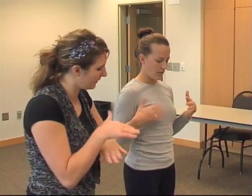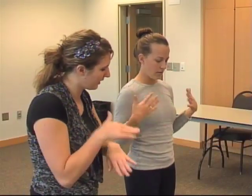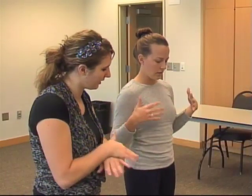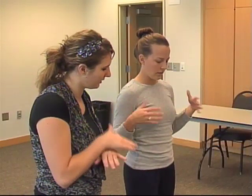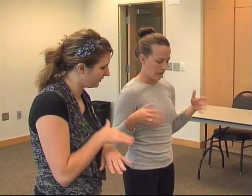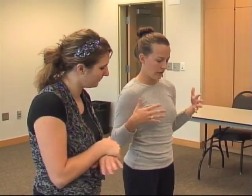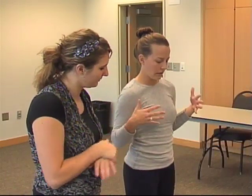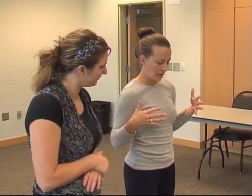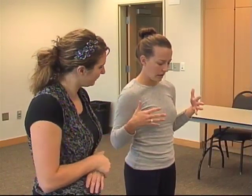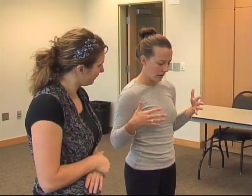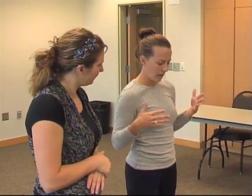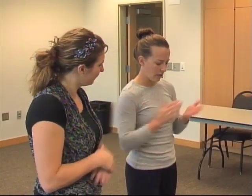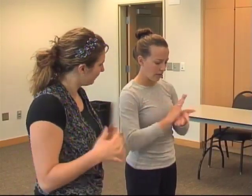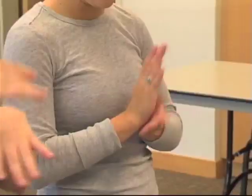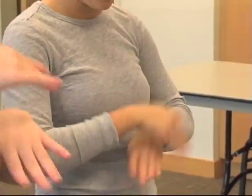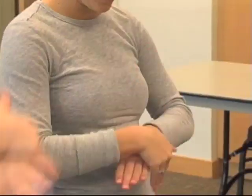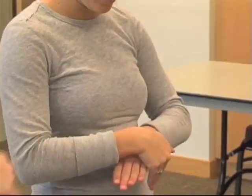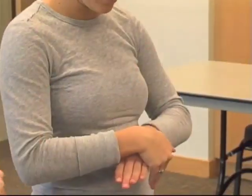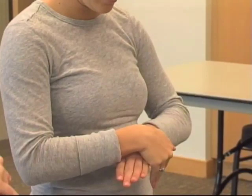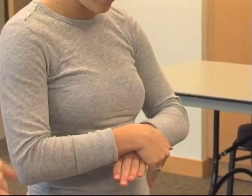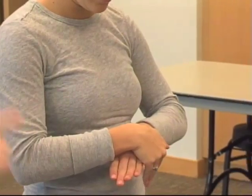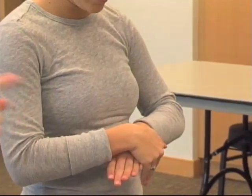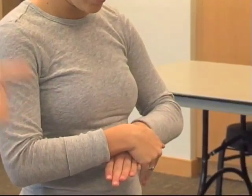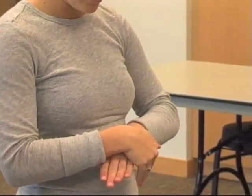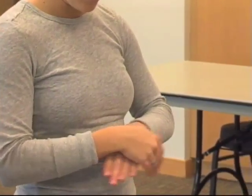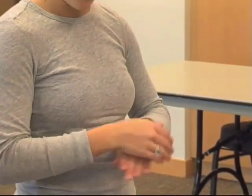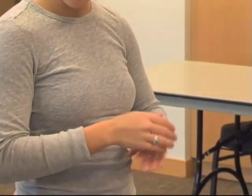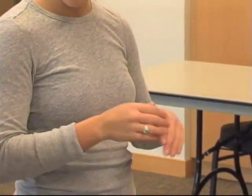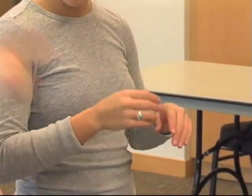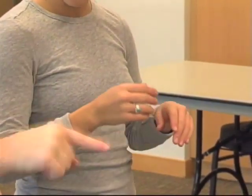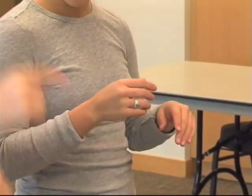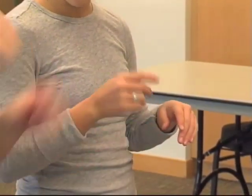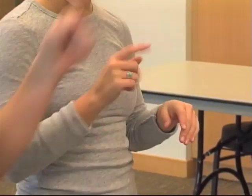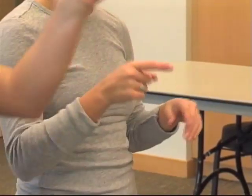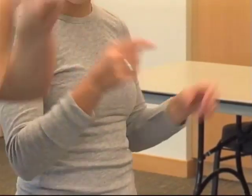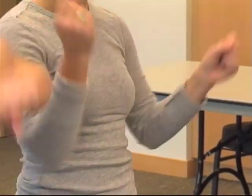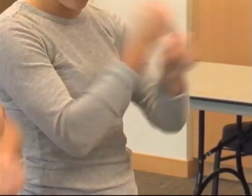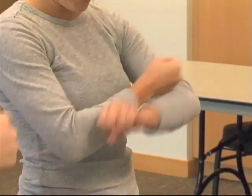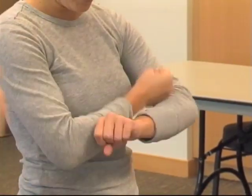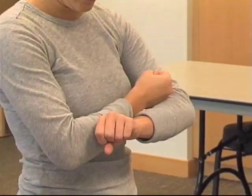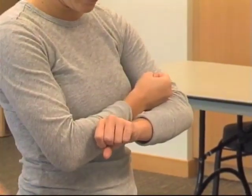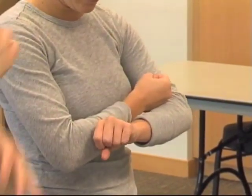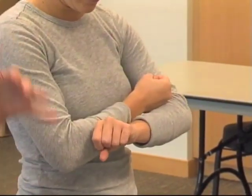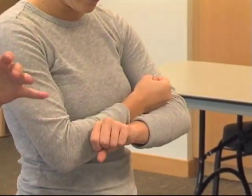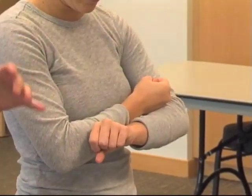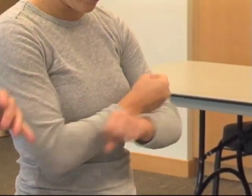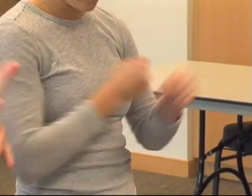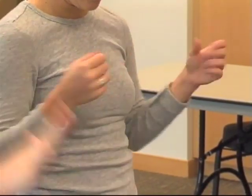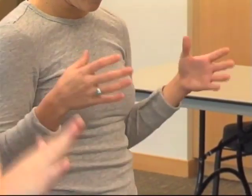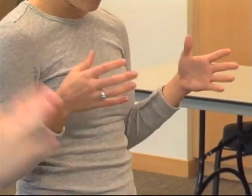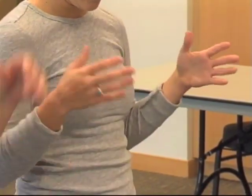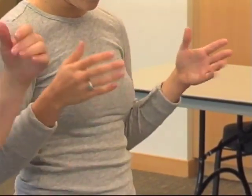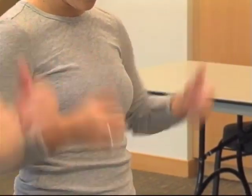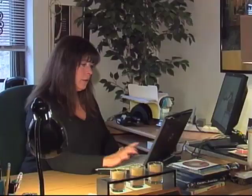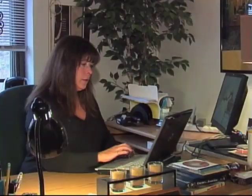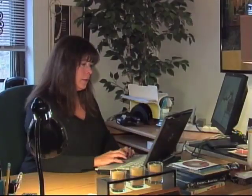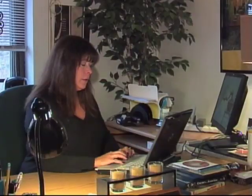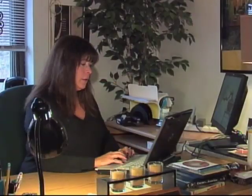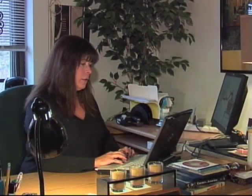We are going into elementary schools and we are going to perform a skit that we have written in conjunction with Dr. Bellis. The